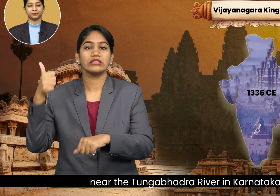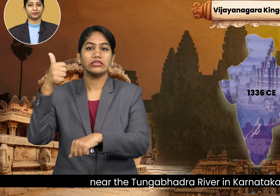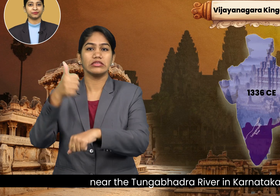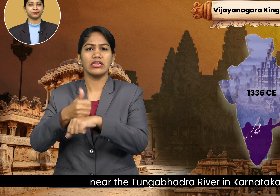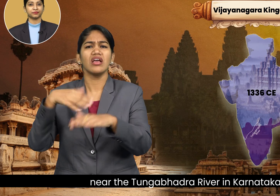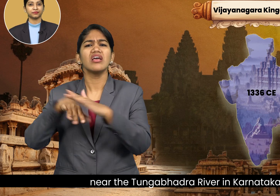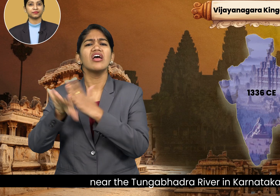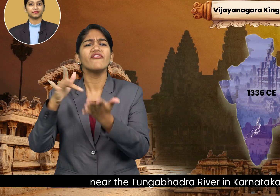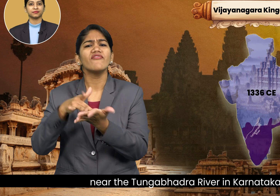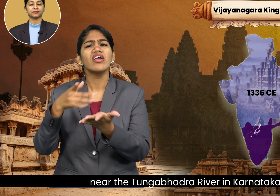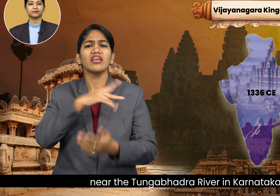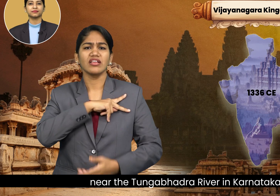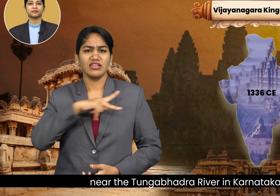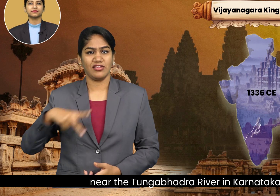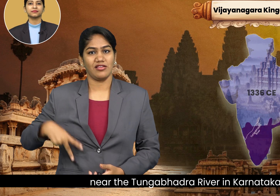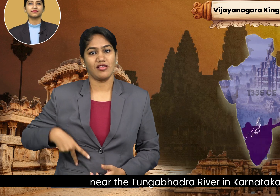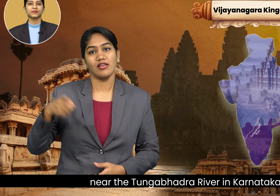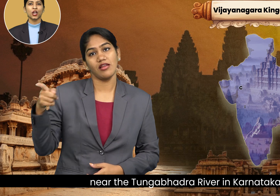Karnataka,